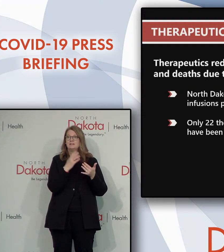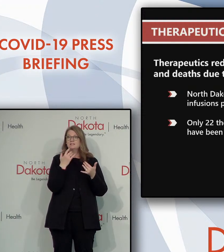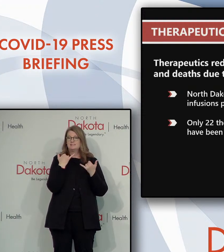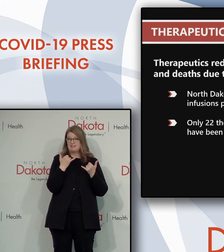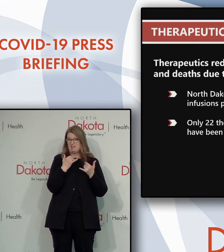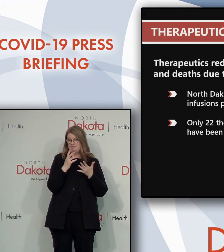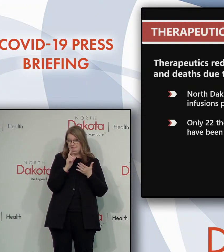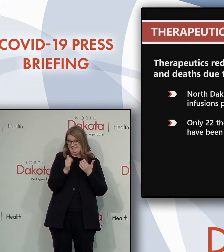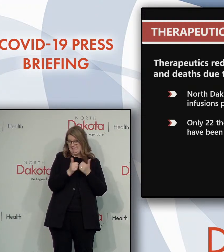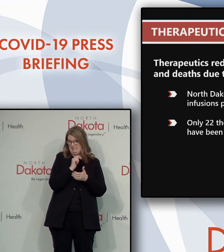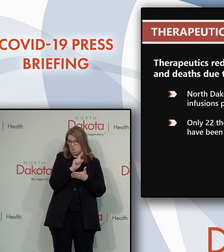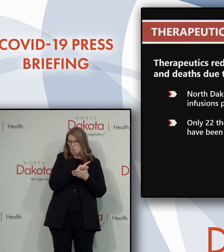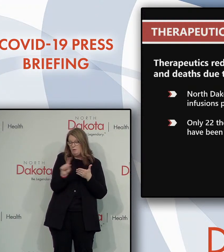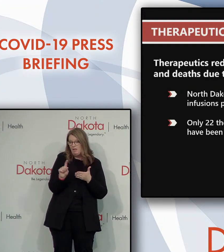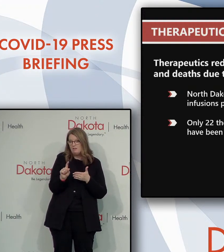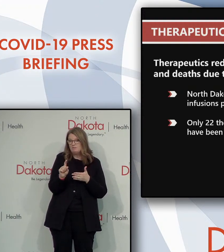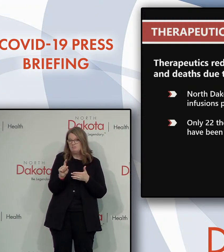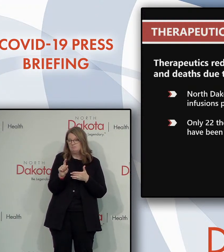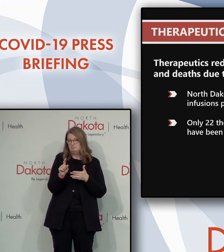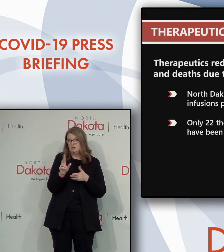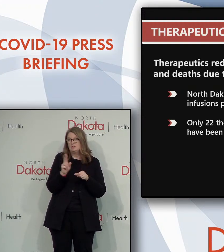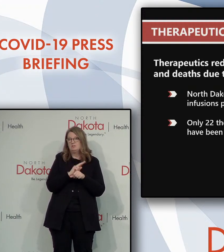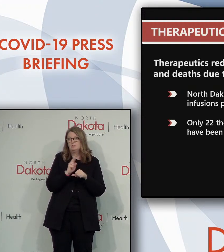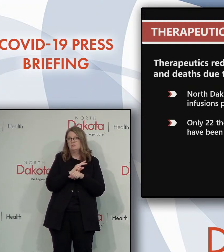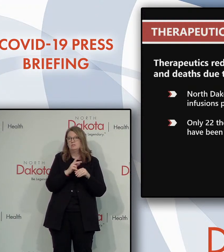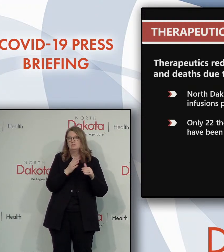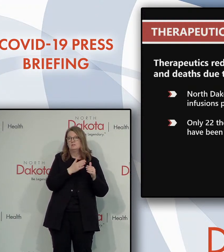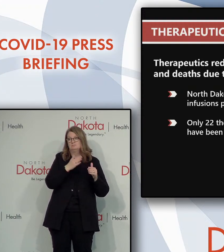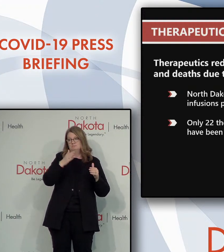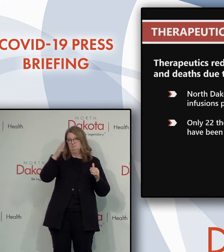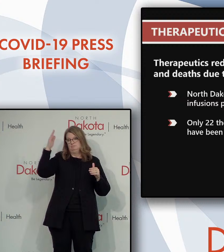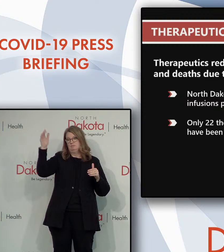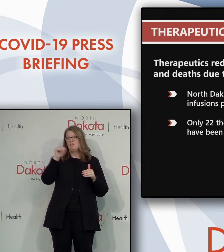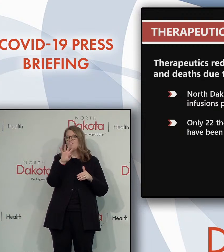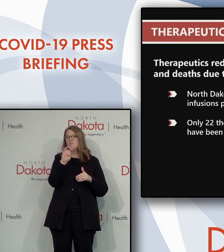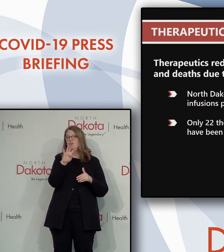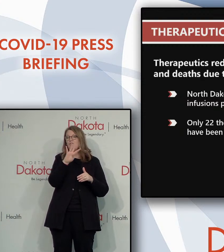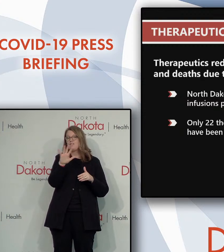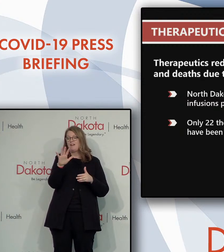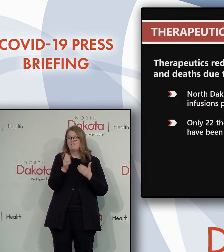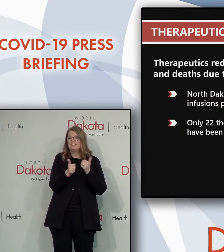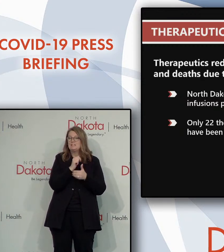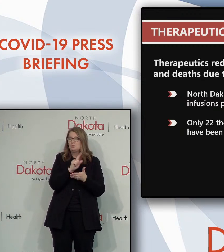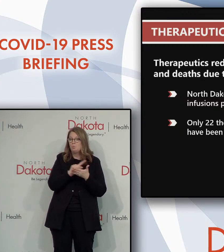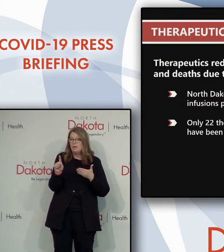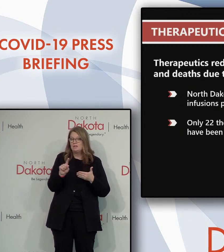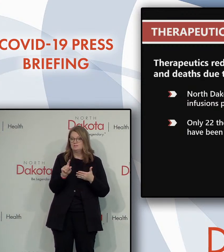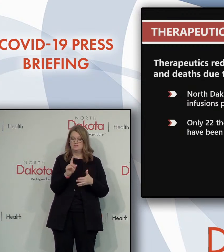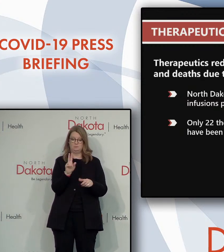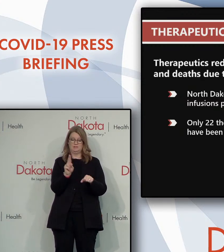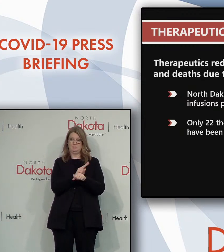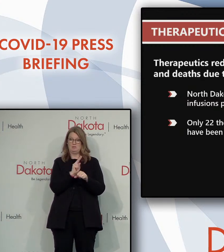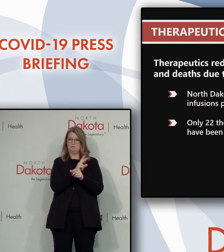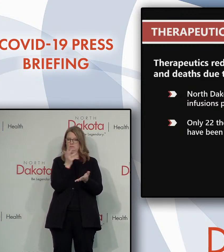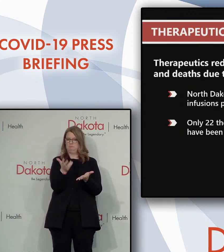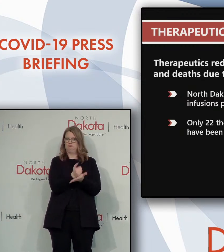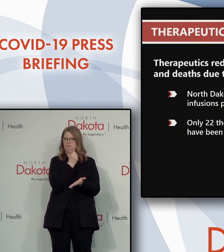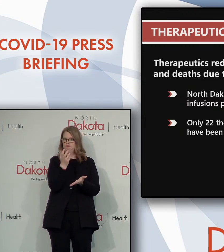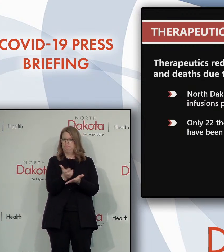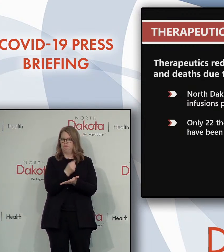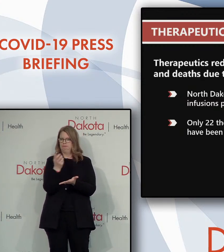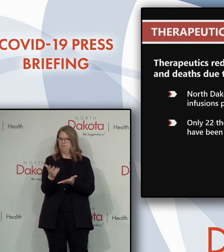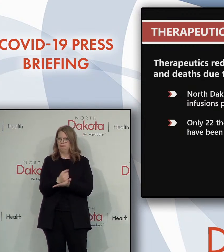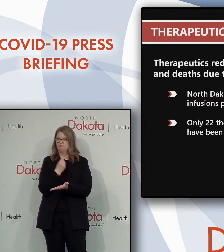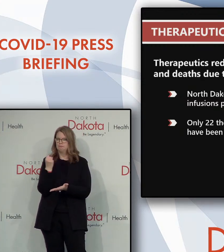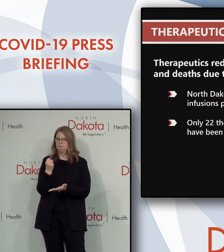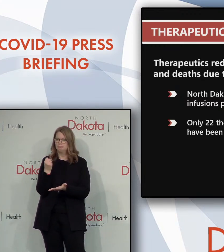week, and some weeks more than that. We're averaging 445 a week. So our utilization has been increasing despite the